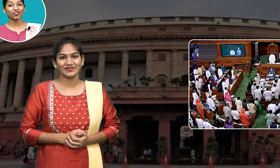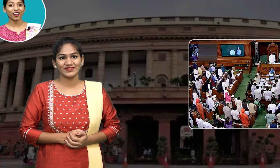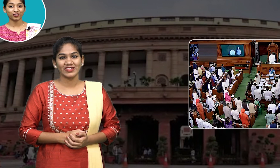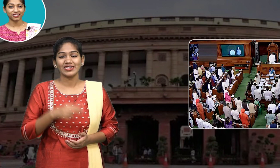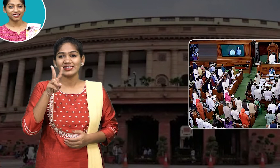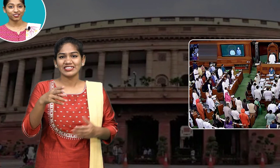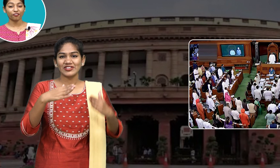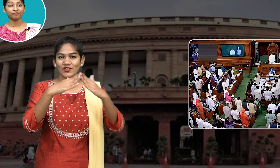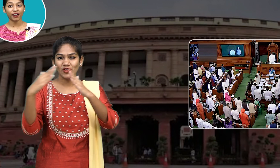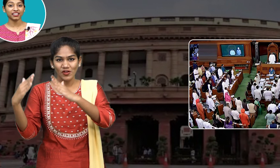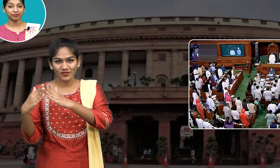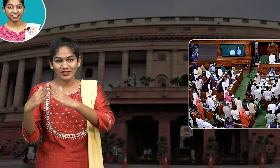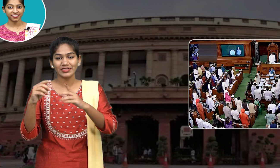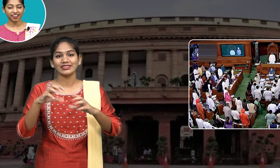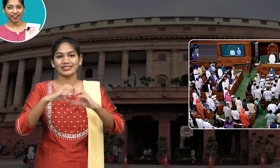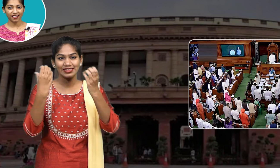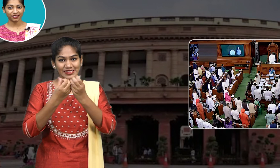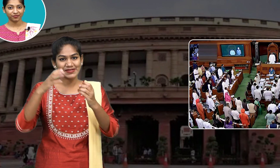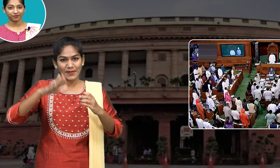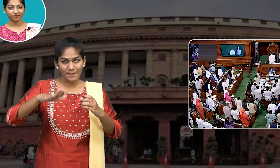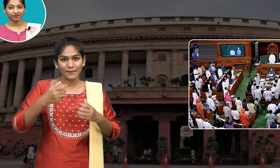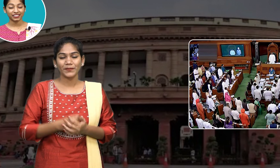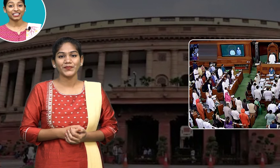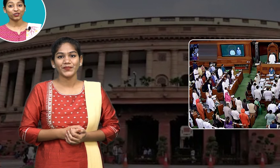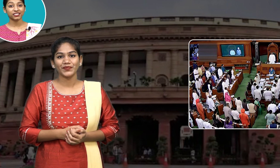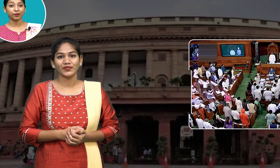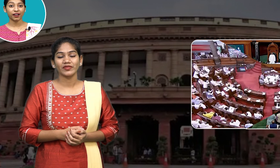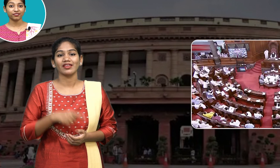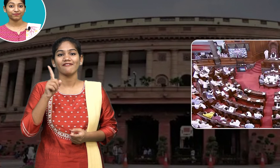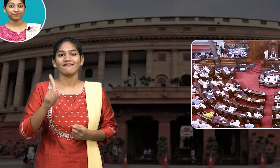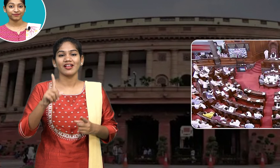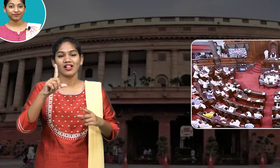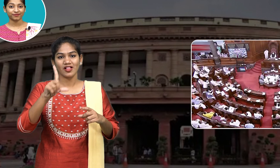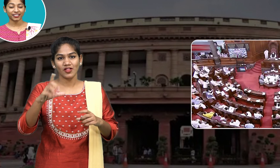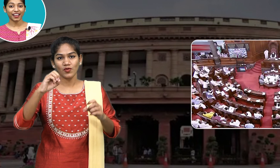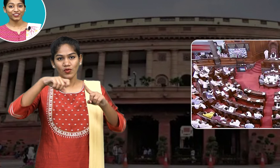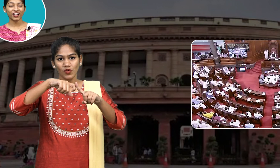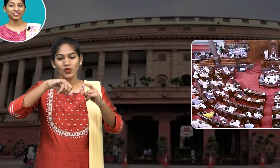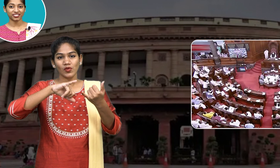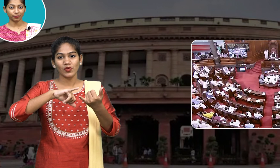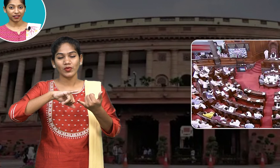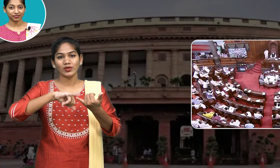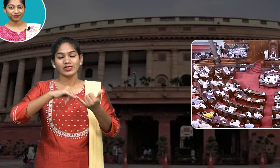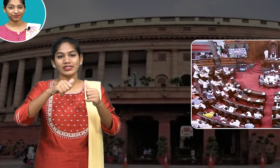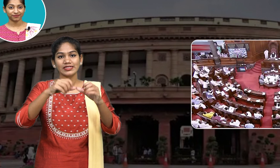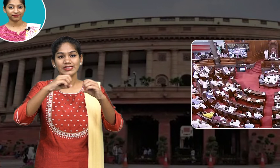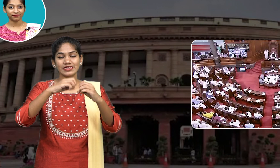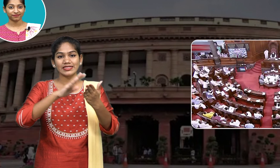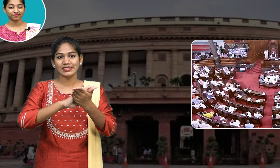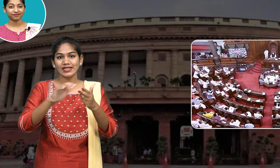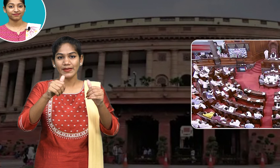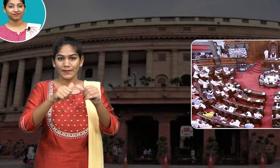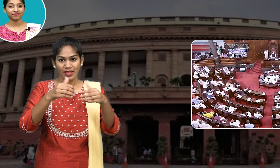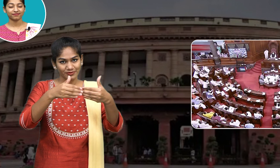The two Houses of Parliament are the Lok Sabha and Rajya Sabha.